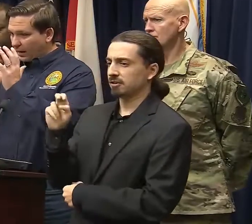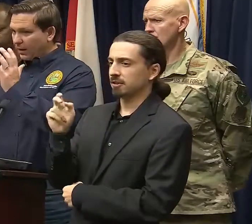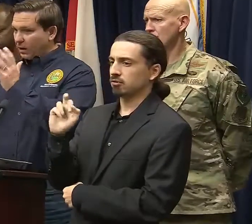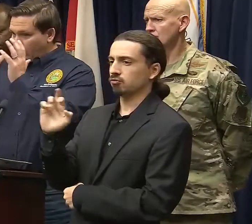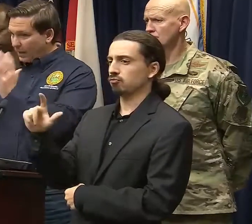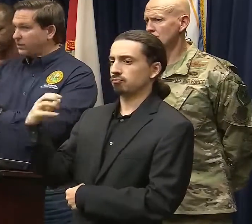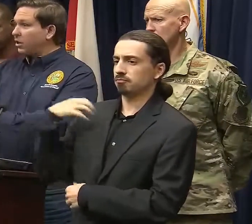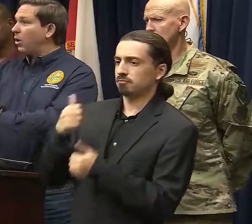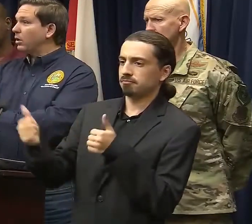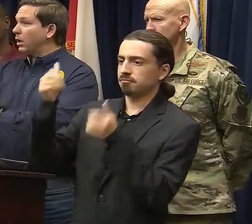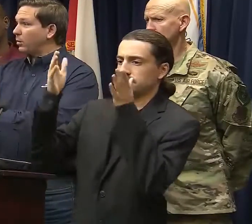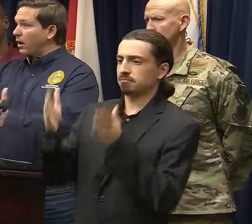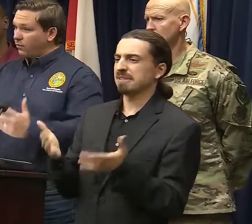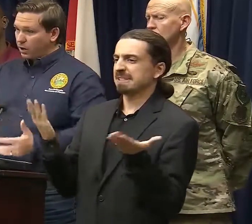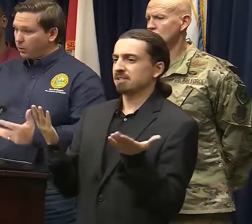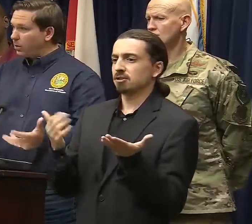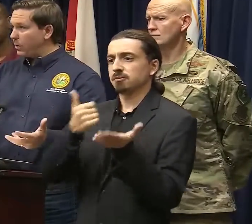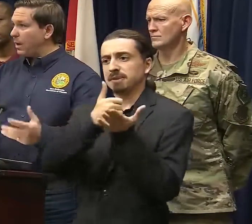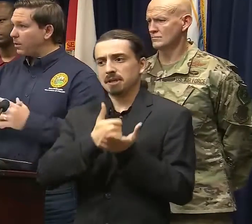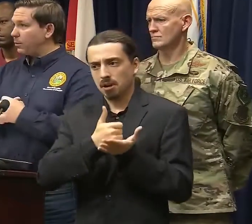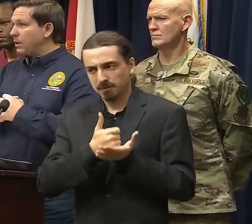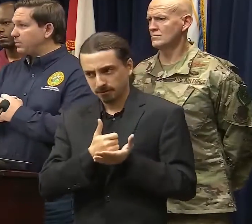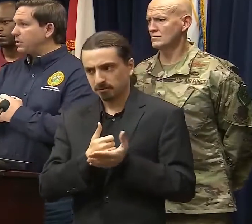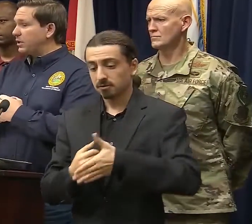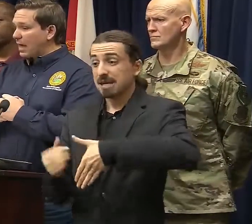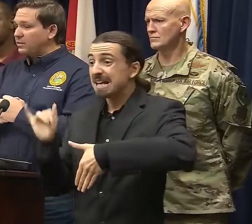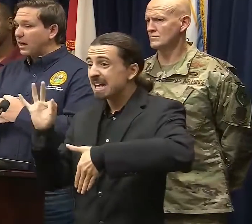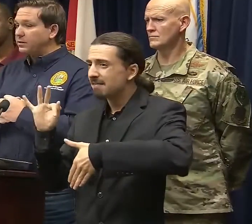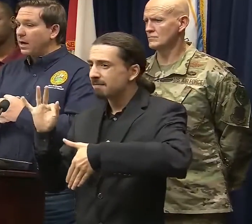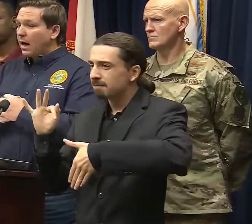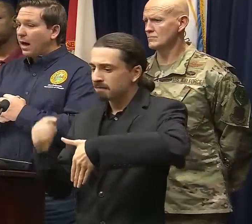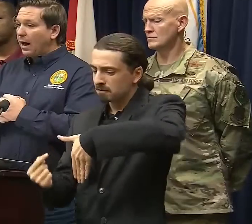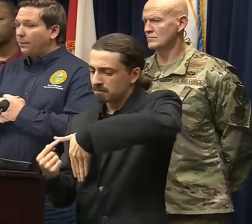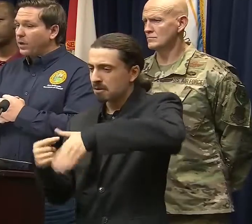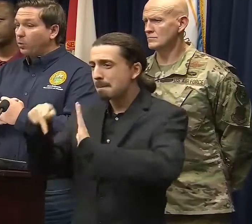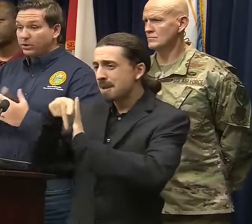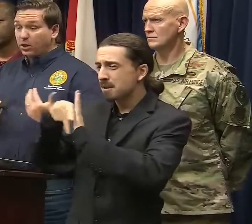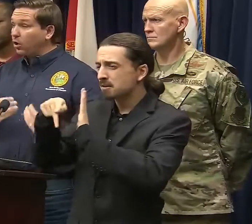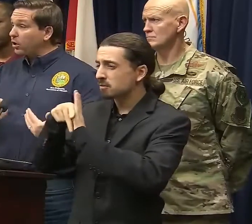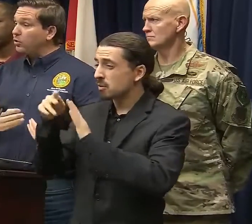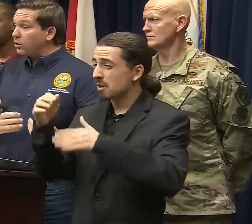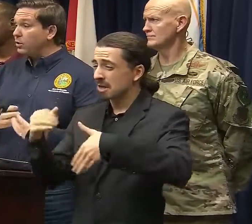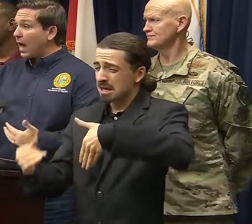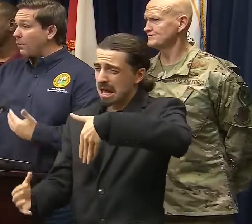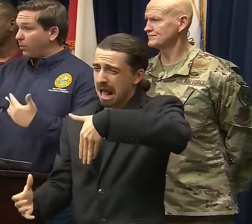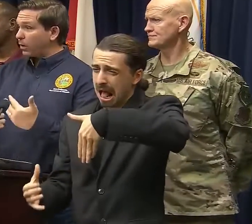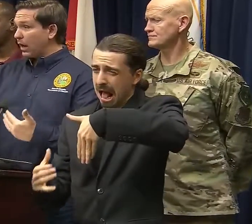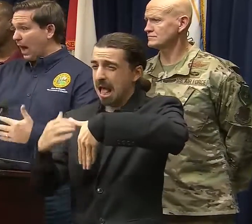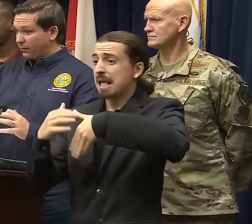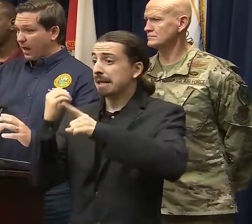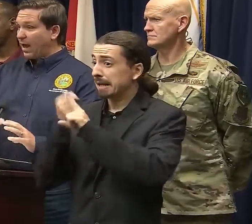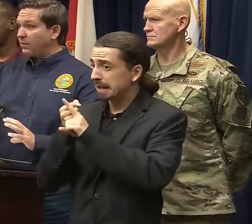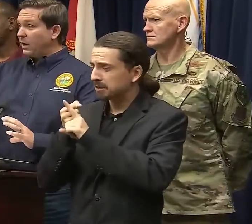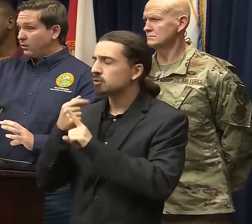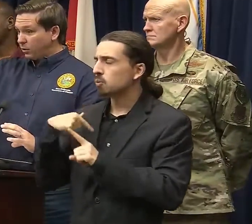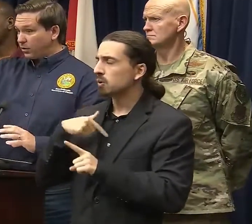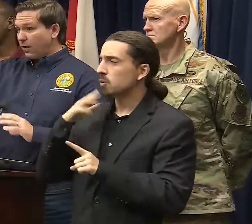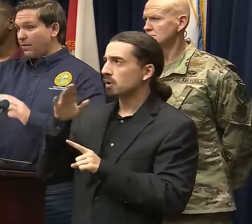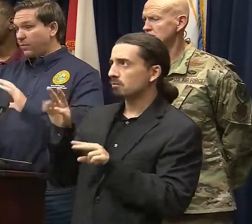affect Pensacola or whatever, we would be able to pre-position assets. We still are going to do that, but we're going to